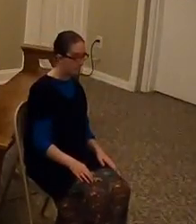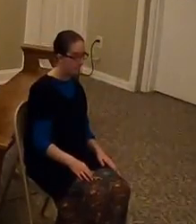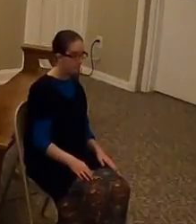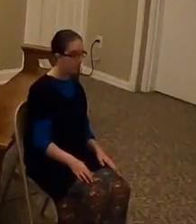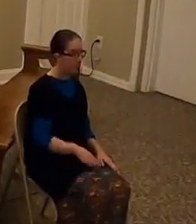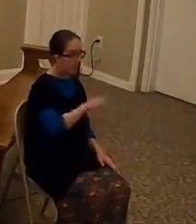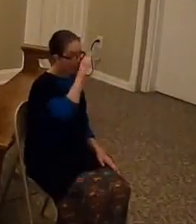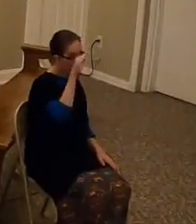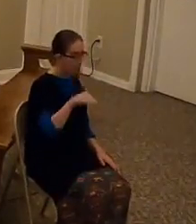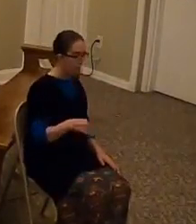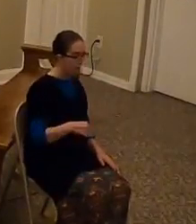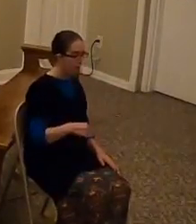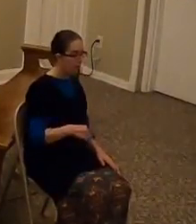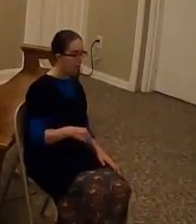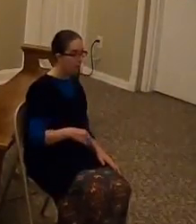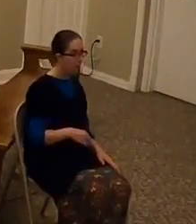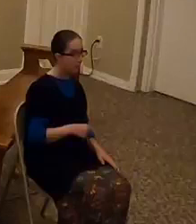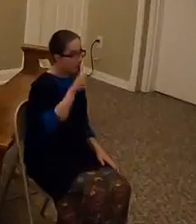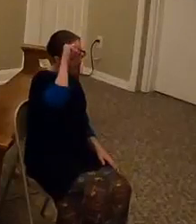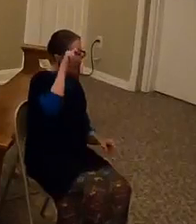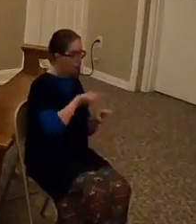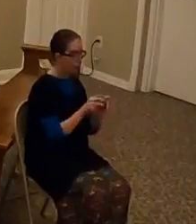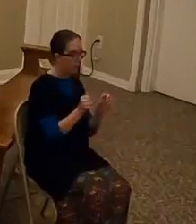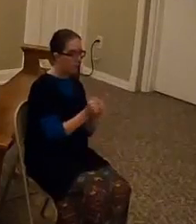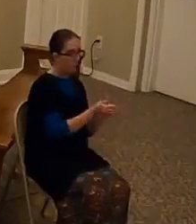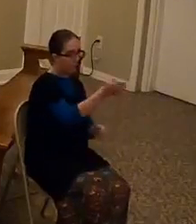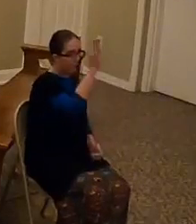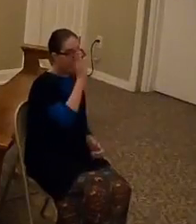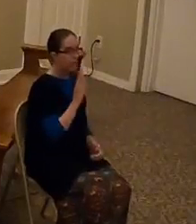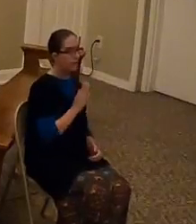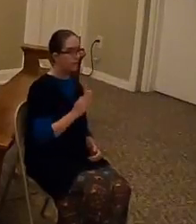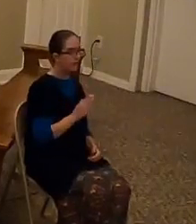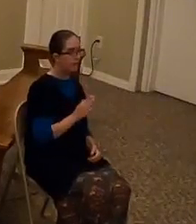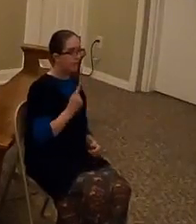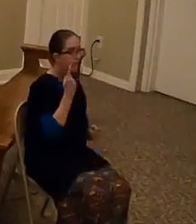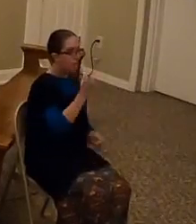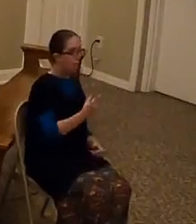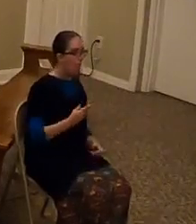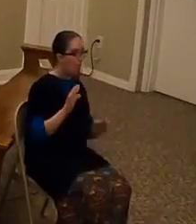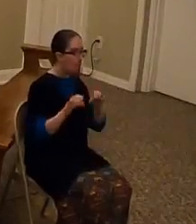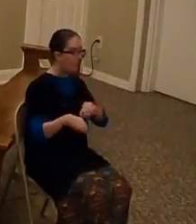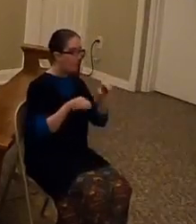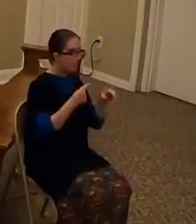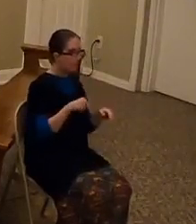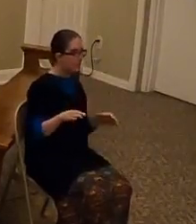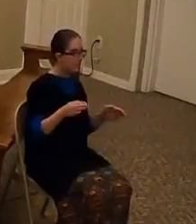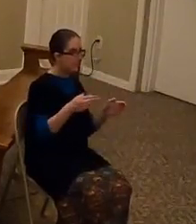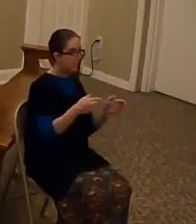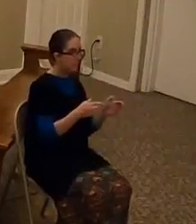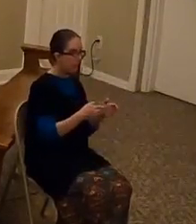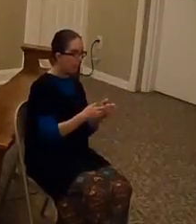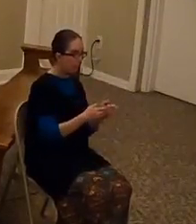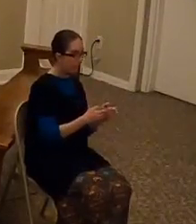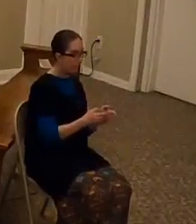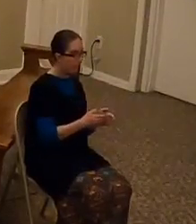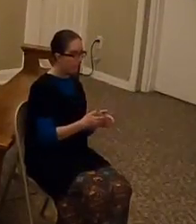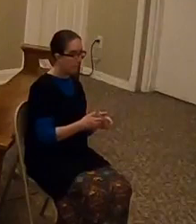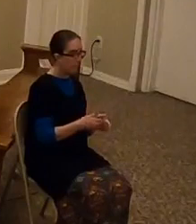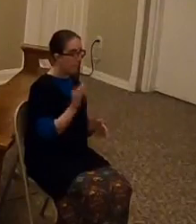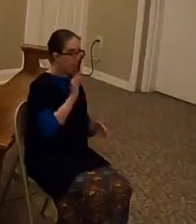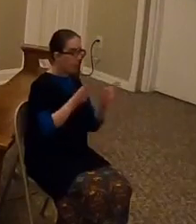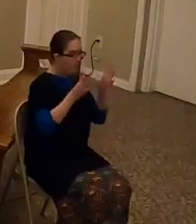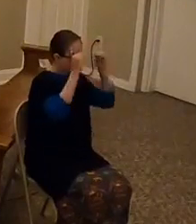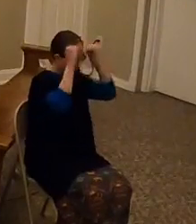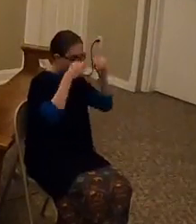He has never backed up anything God said. He always does the opposite. So a